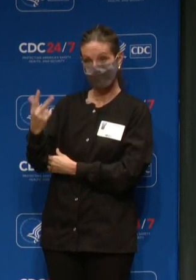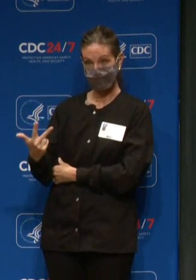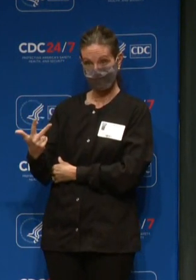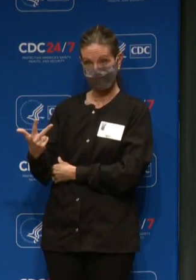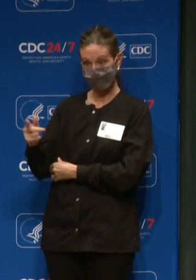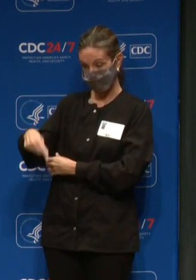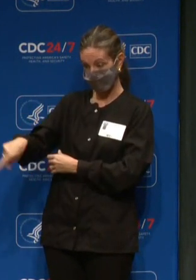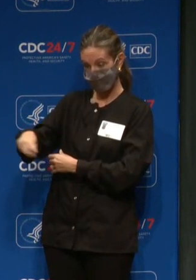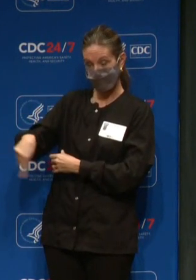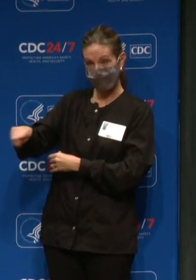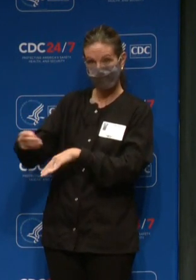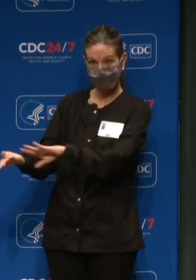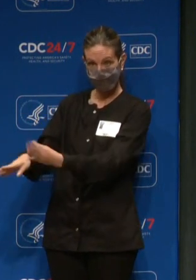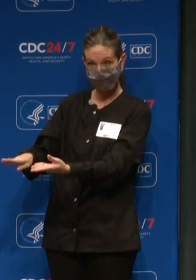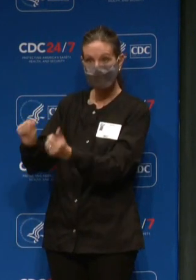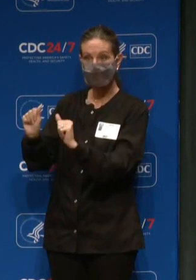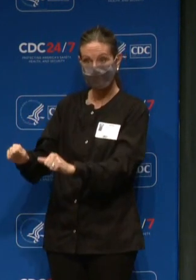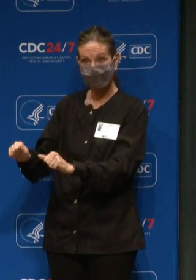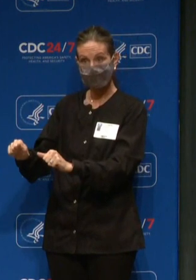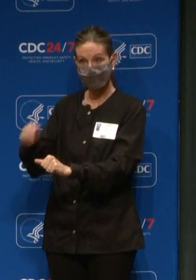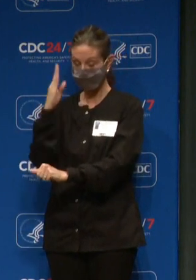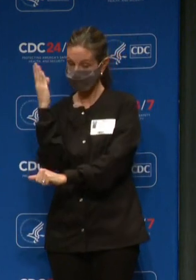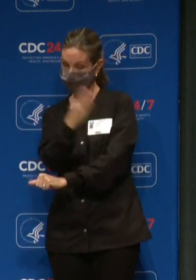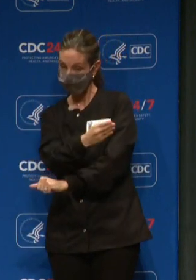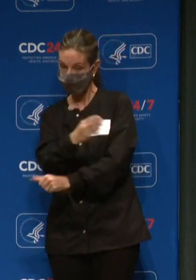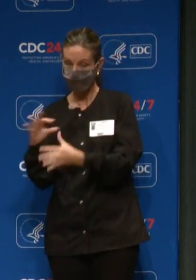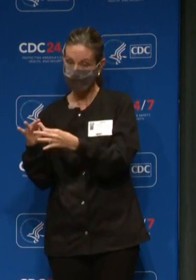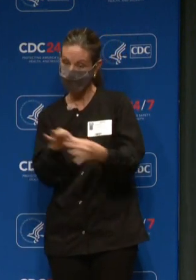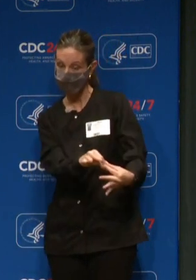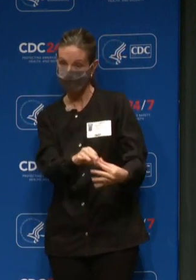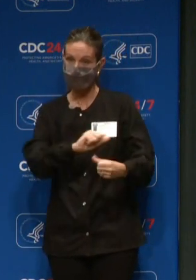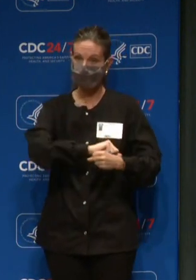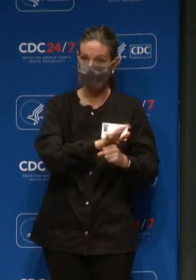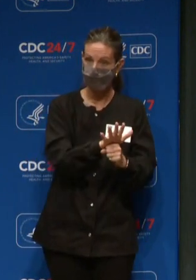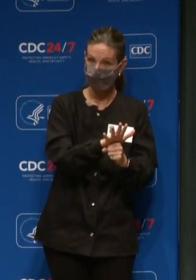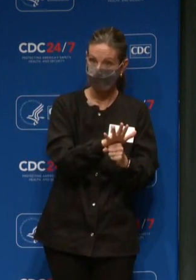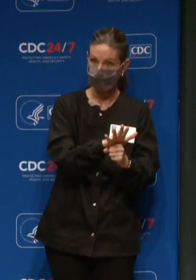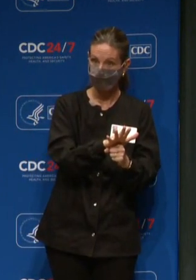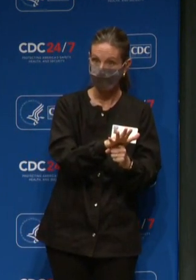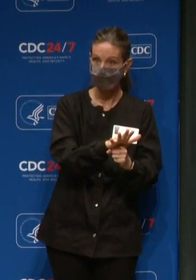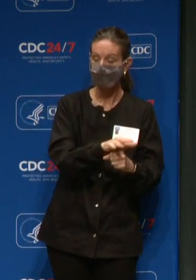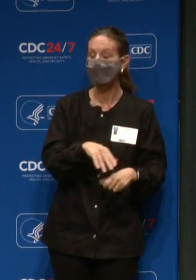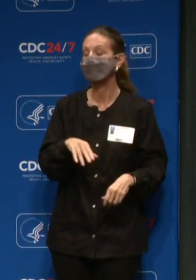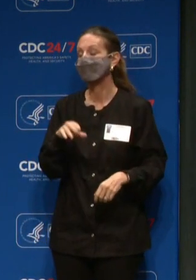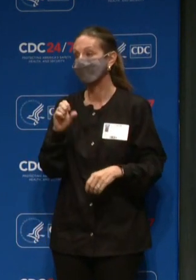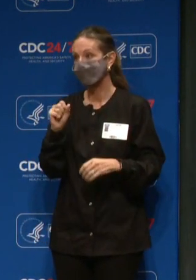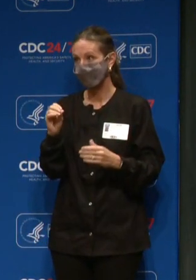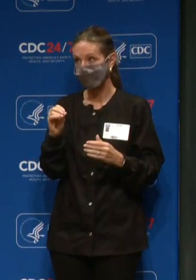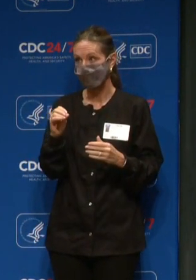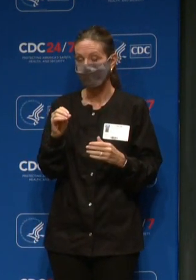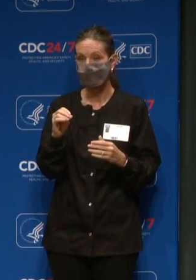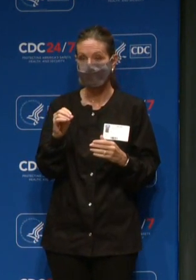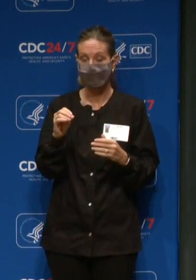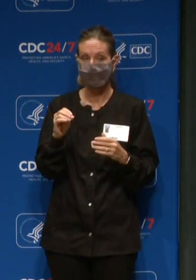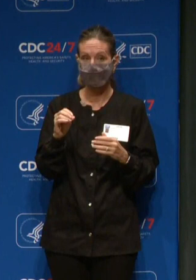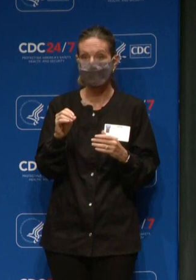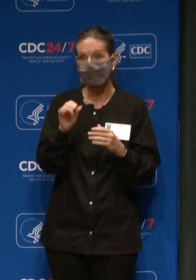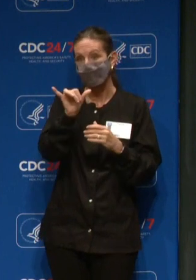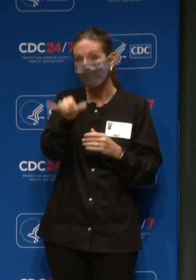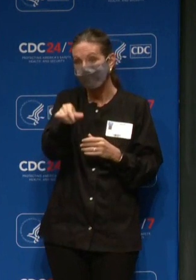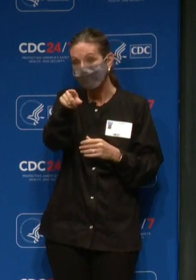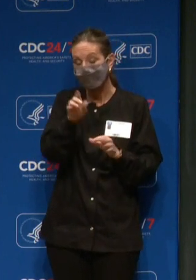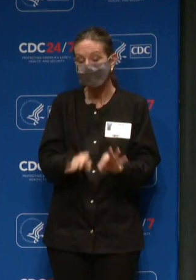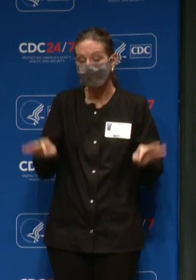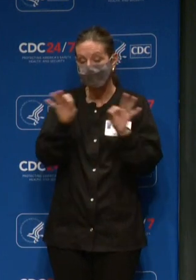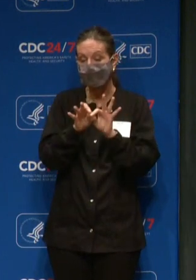directly to COVID-19. What about the other third? That's an important question to address as